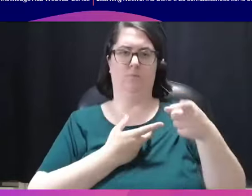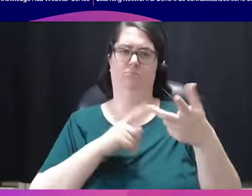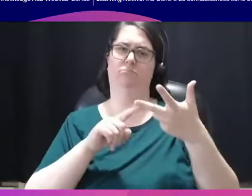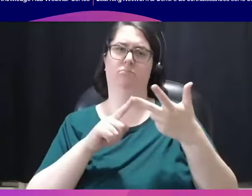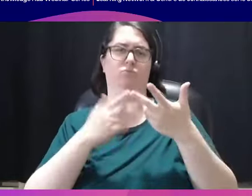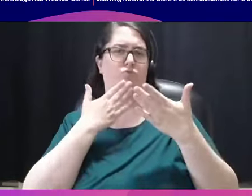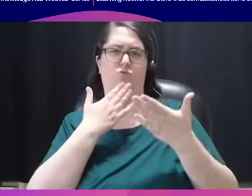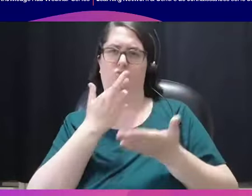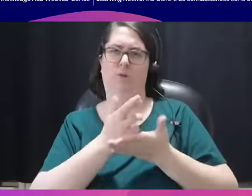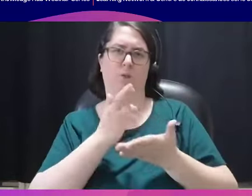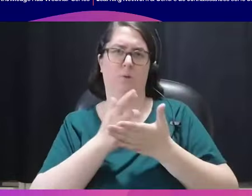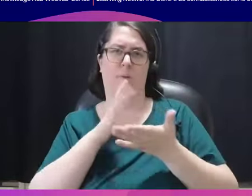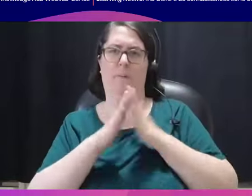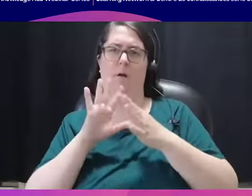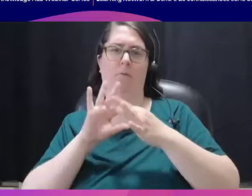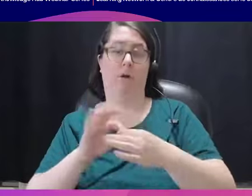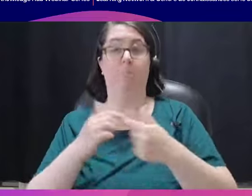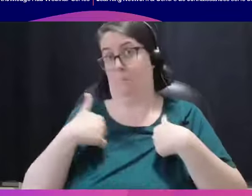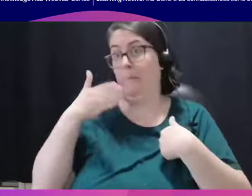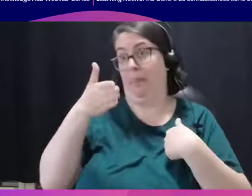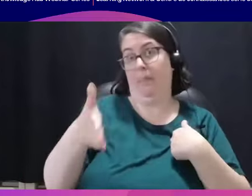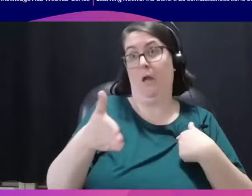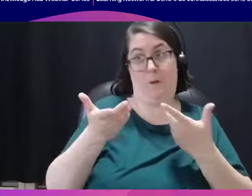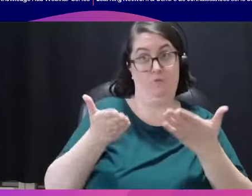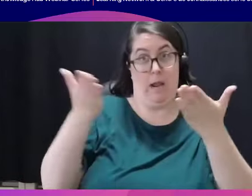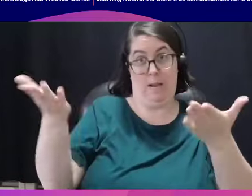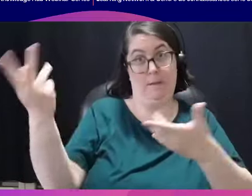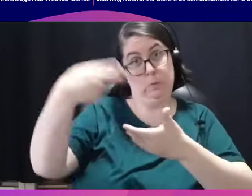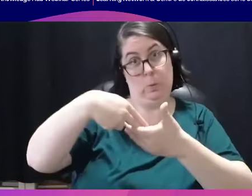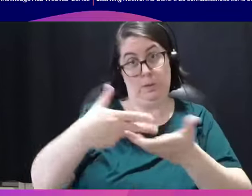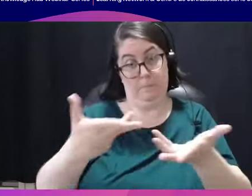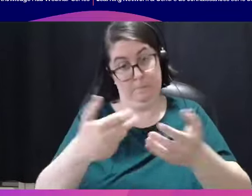resource that I am a part of and definitely would recommend as well.